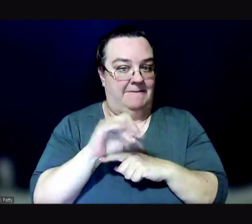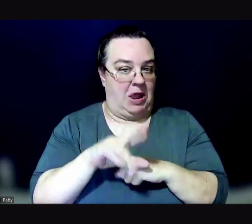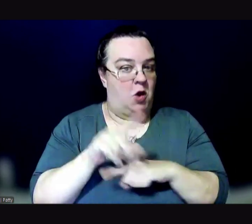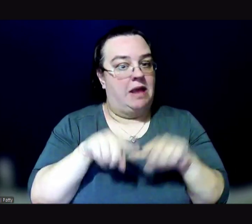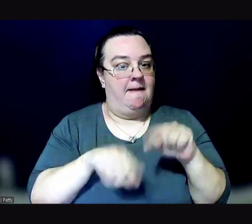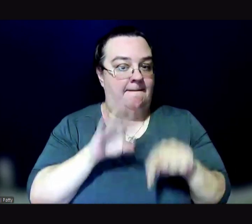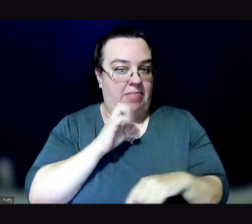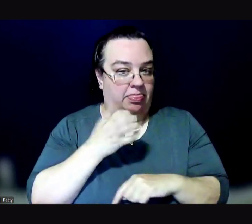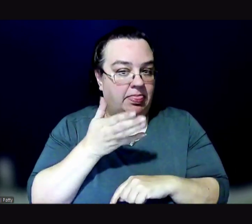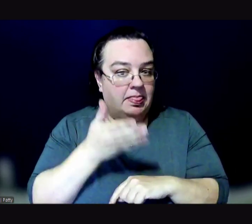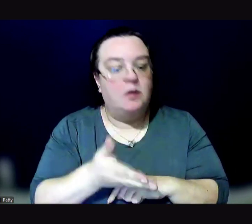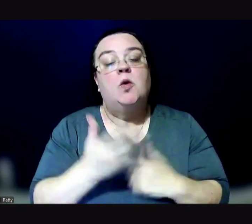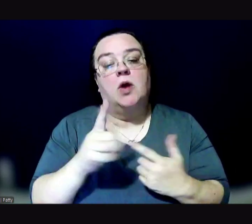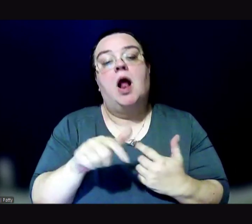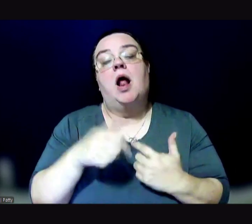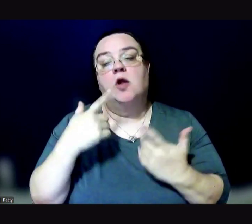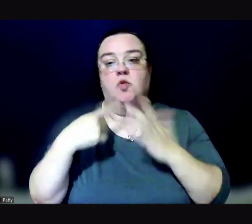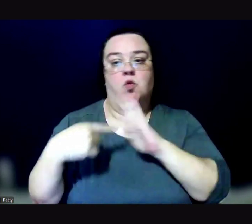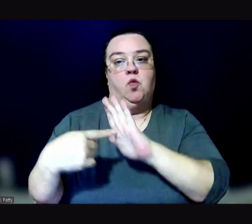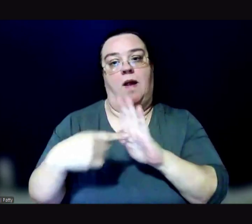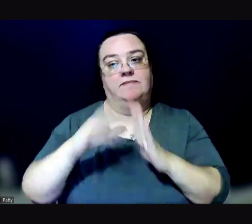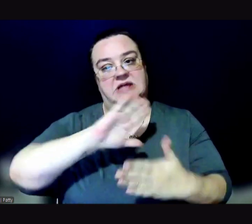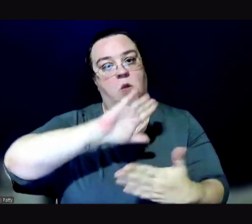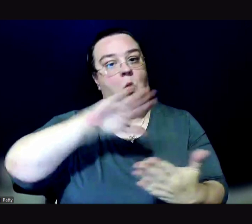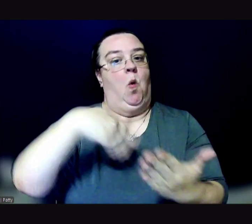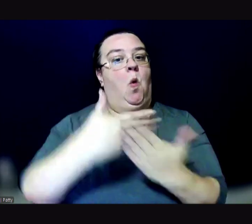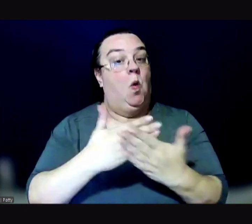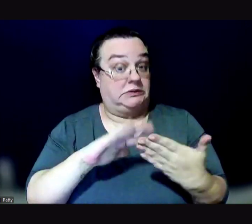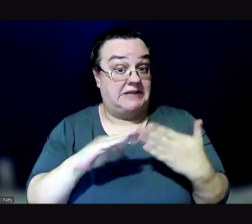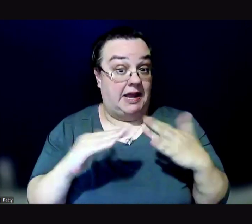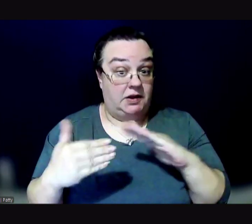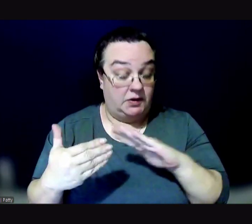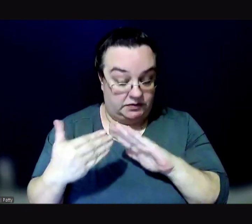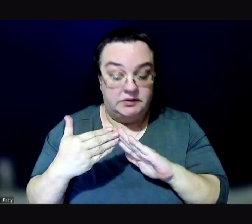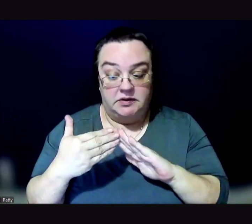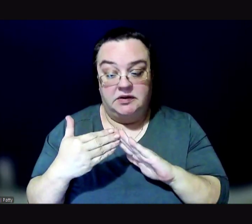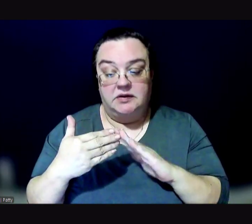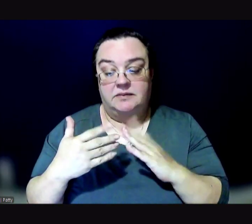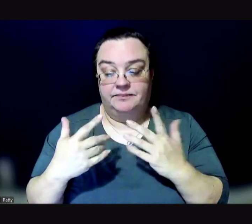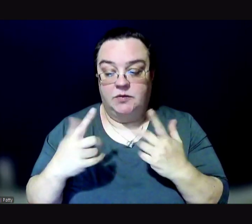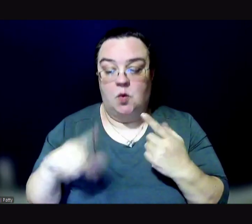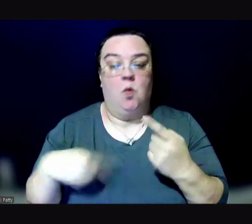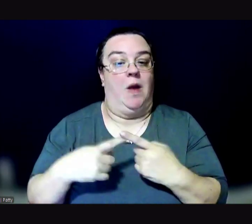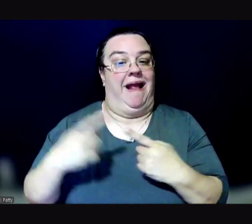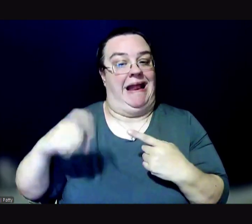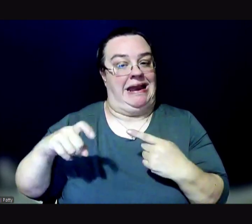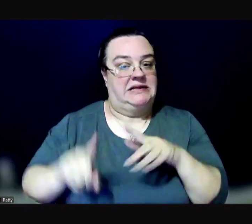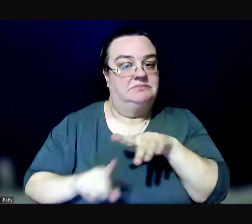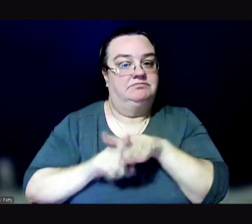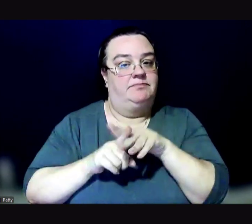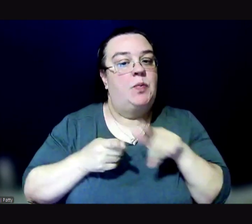otherwise represent the entire town as needs come up throughout the year.